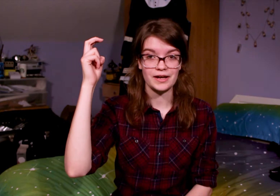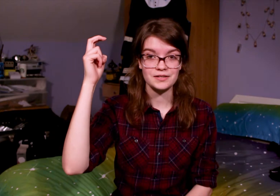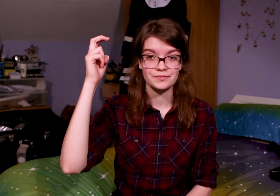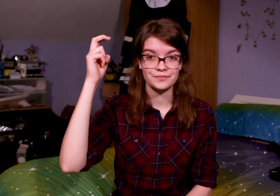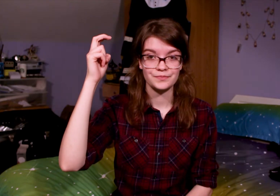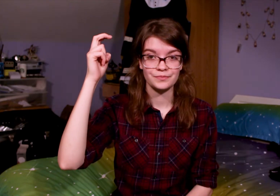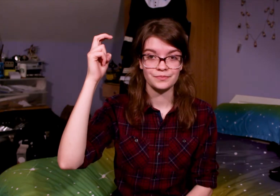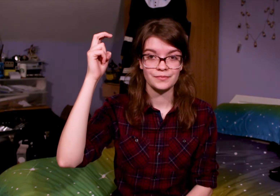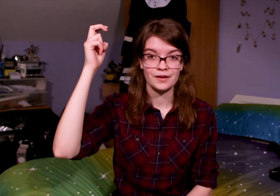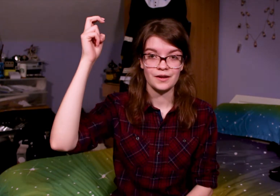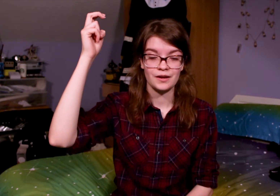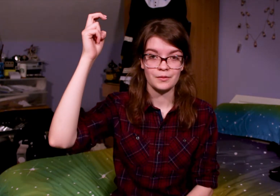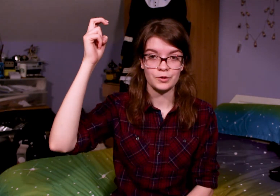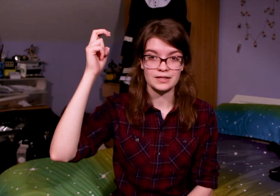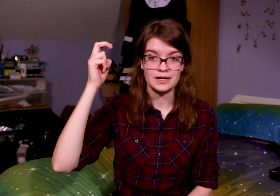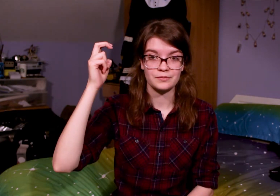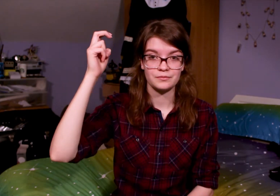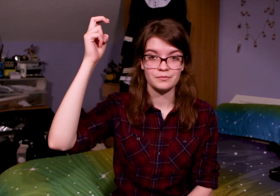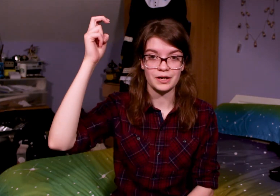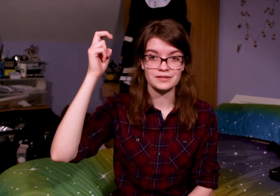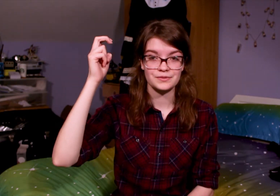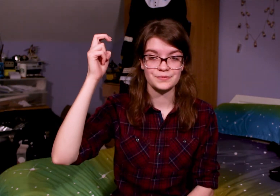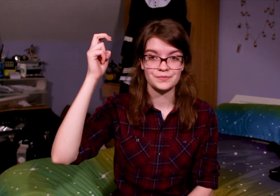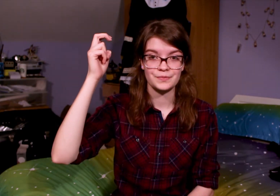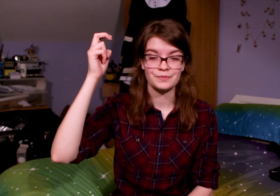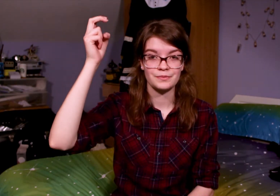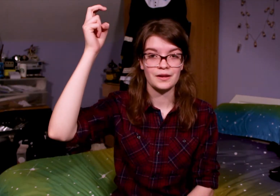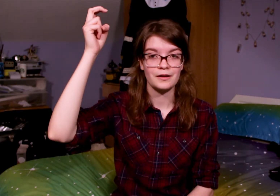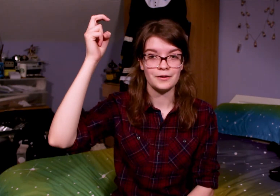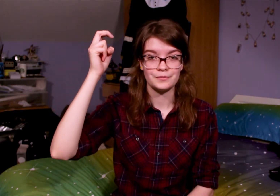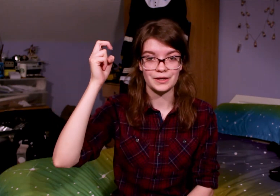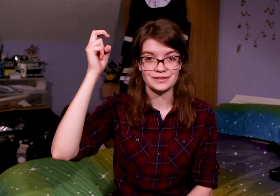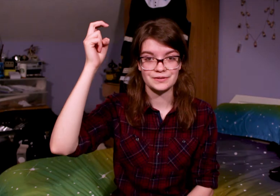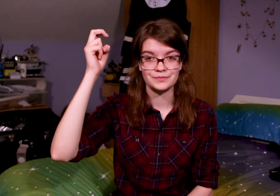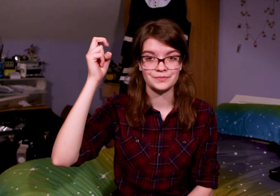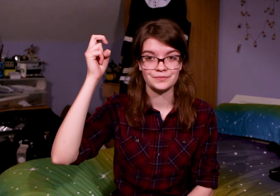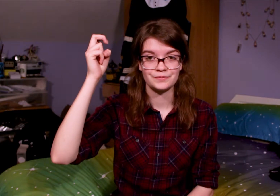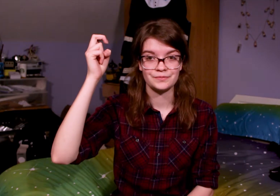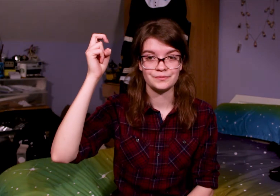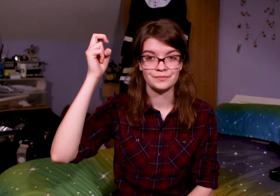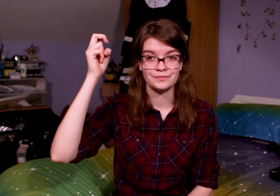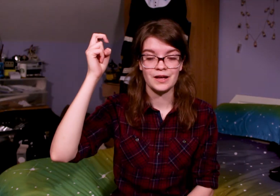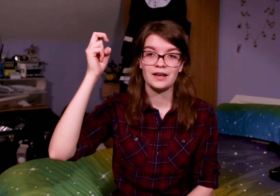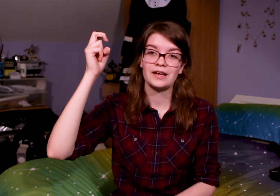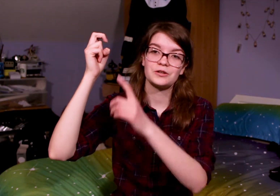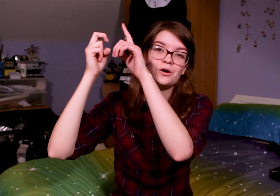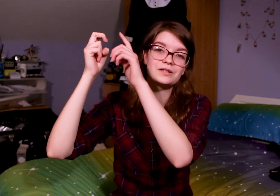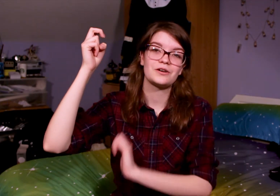head, bring it down. Bus. Bus. Like you're holding